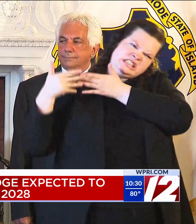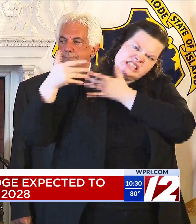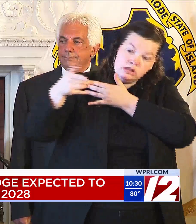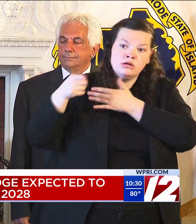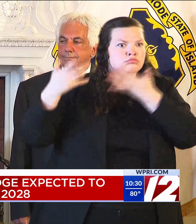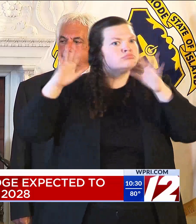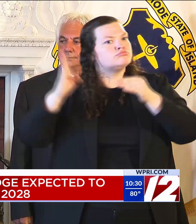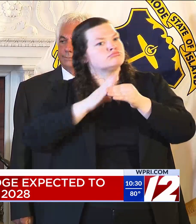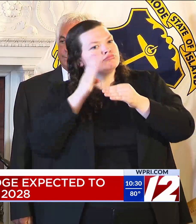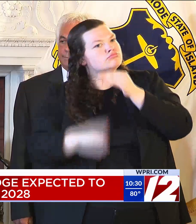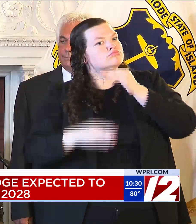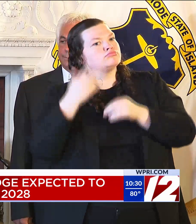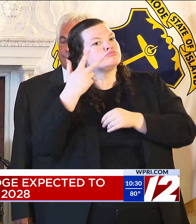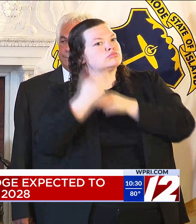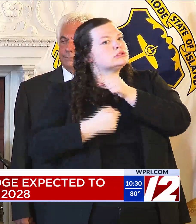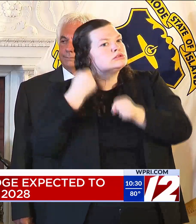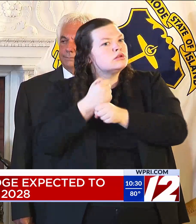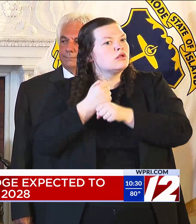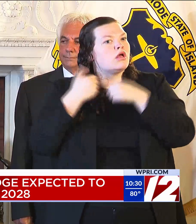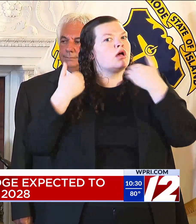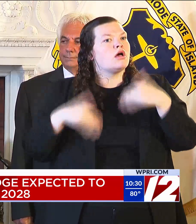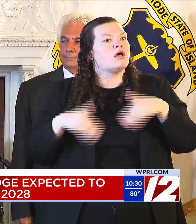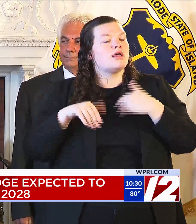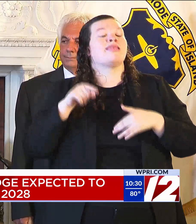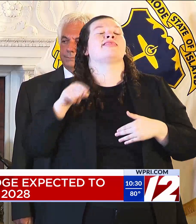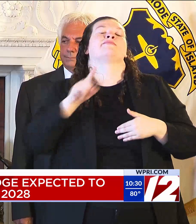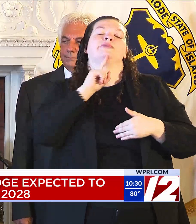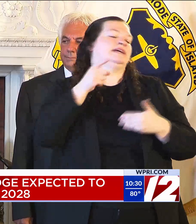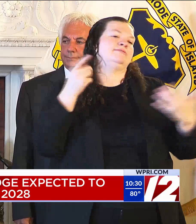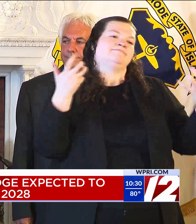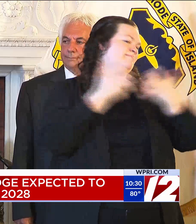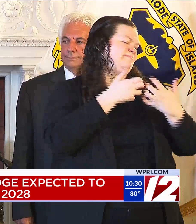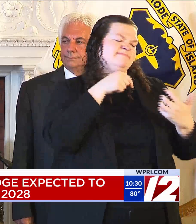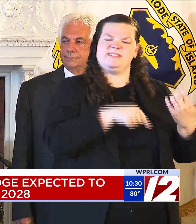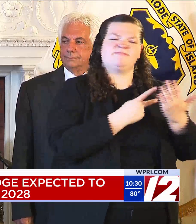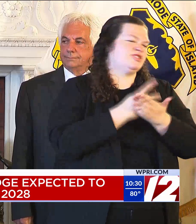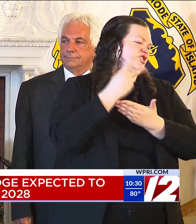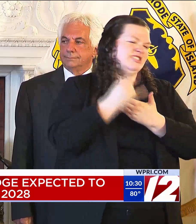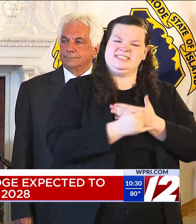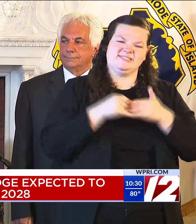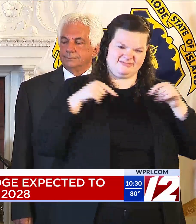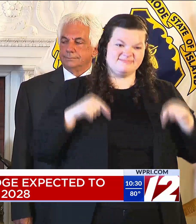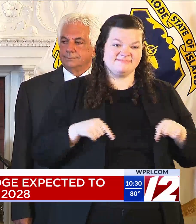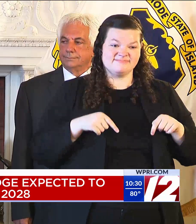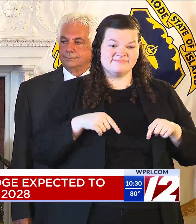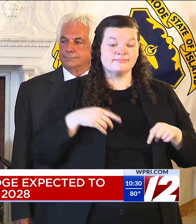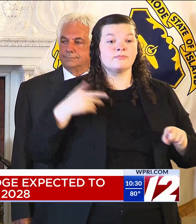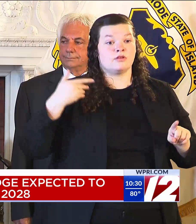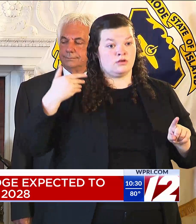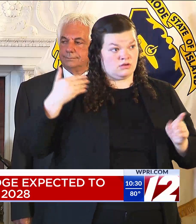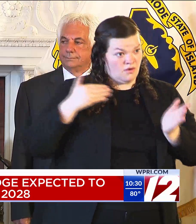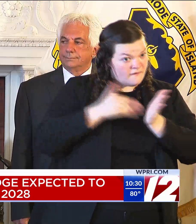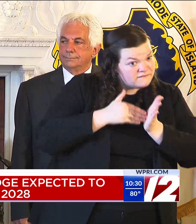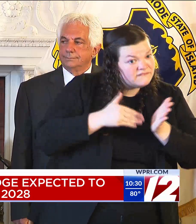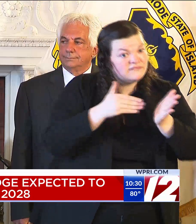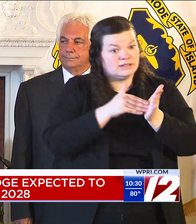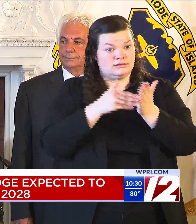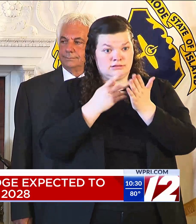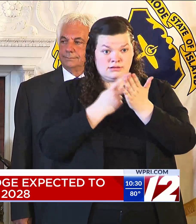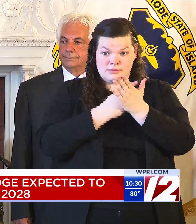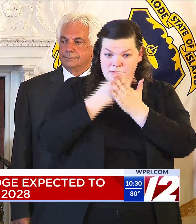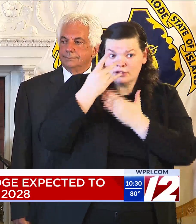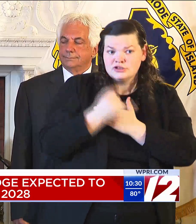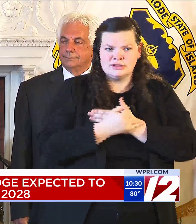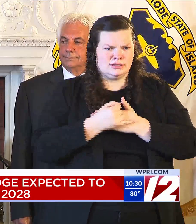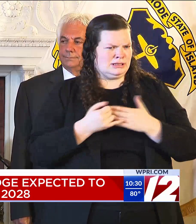template for this project. It's not often that you get to build the same project twice or the same bridge twice, but our ability to do that on